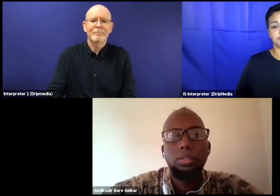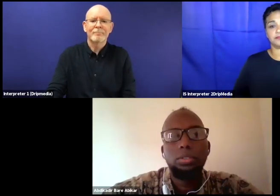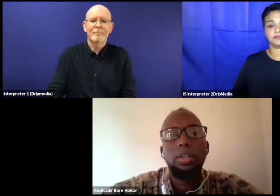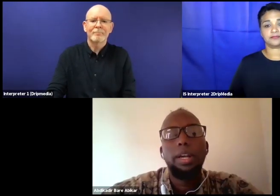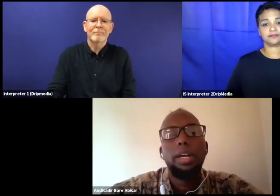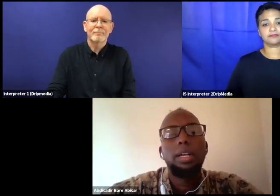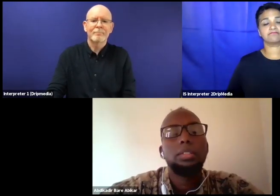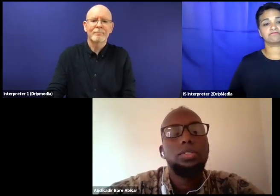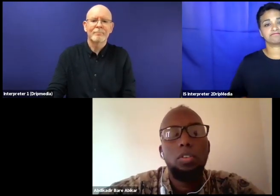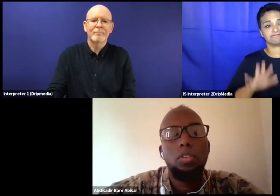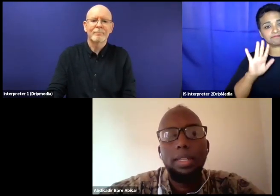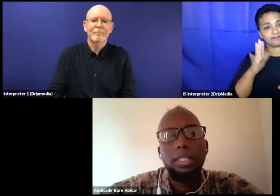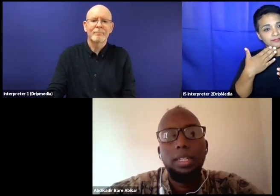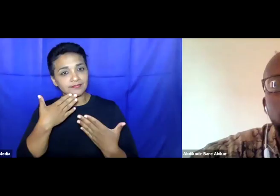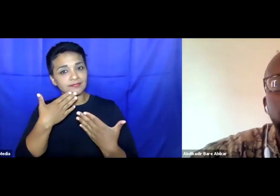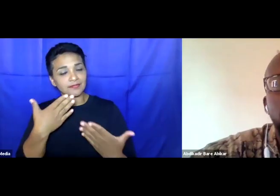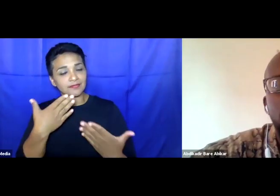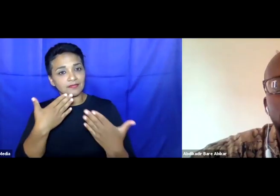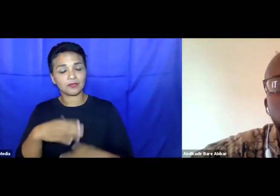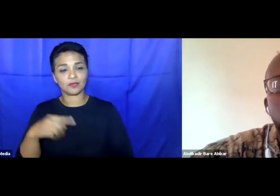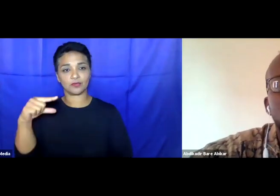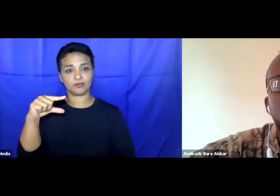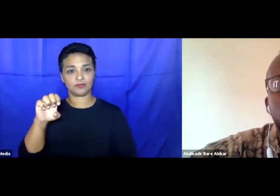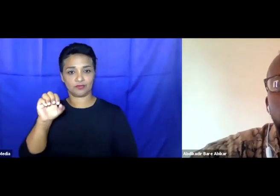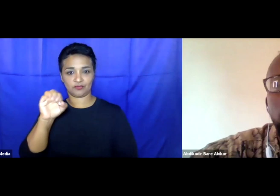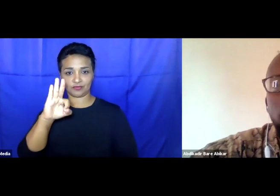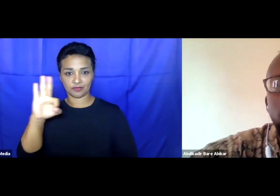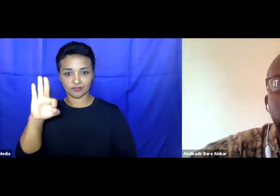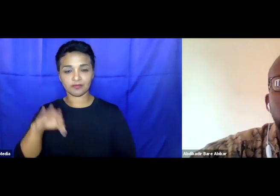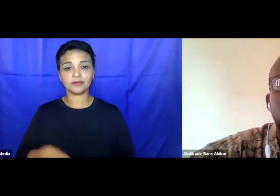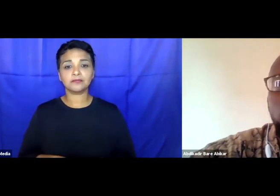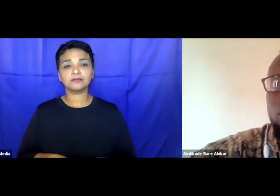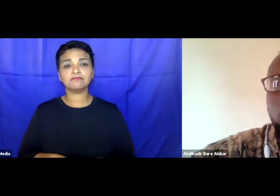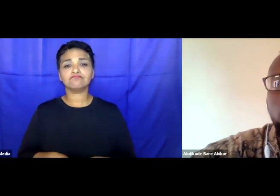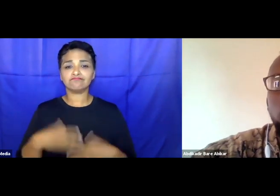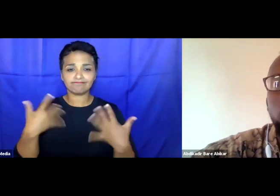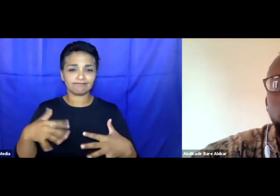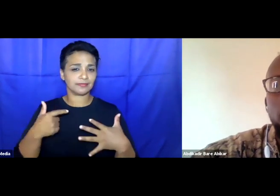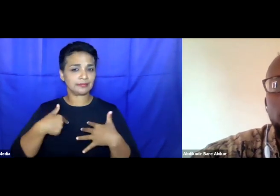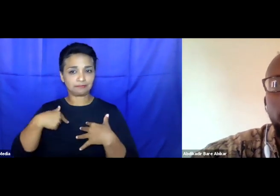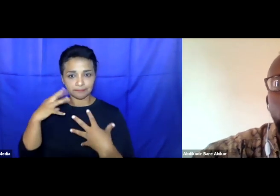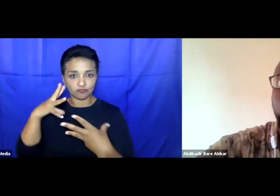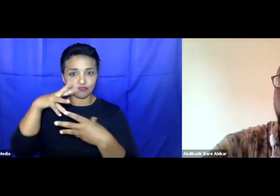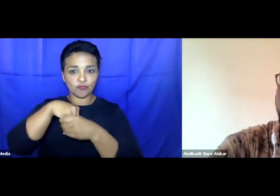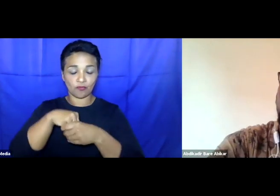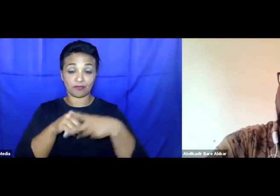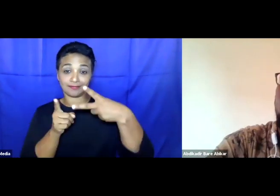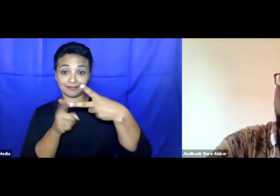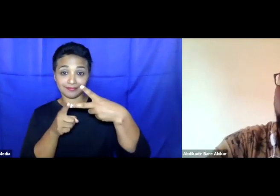Thank you so much, Geoff, again, for inviting me to respond to the second